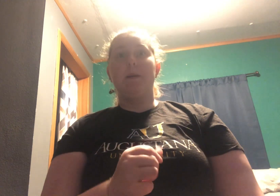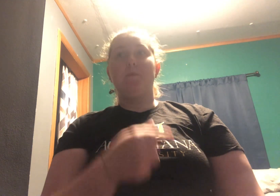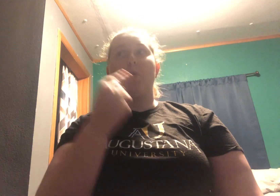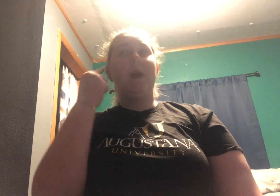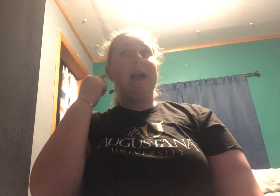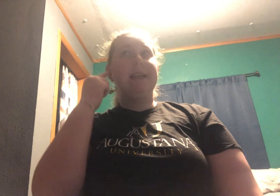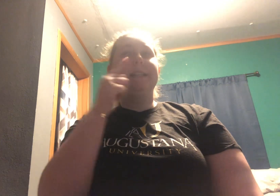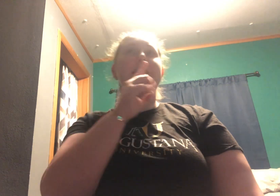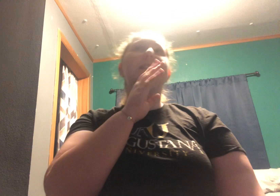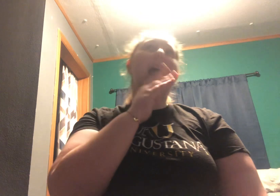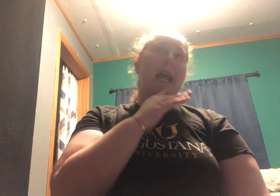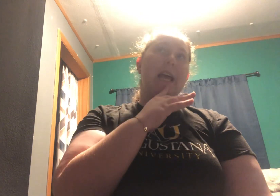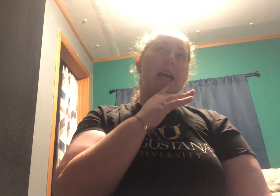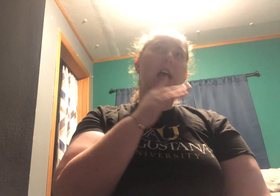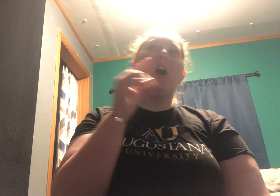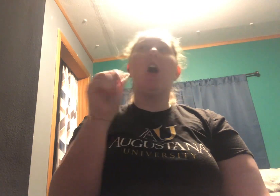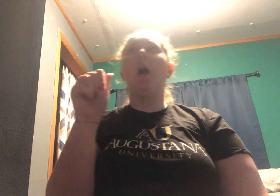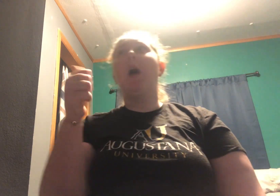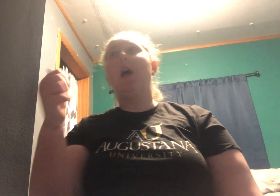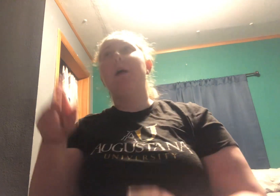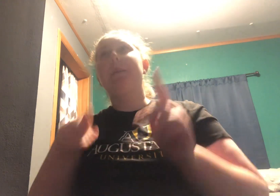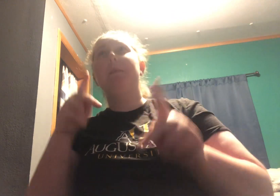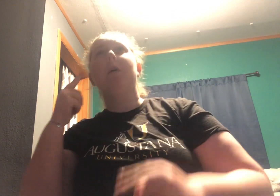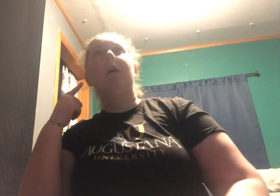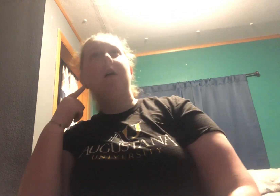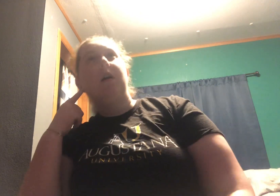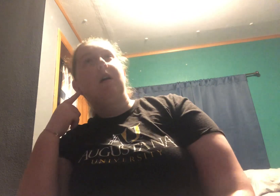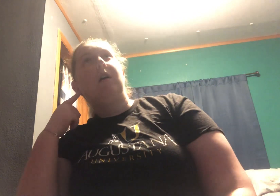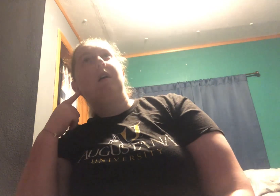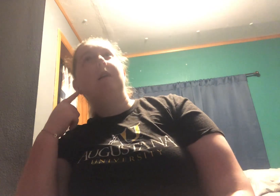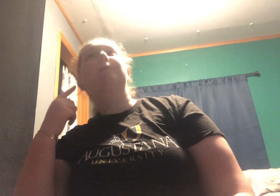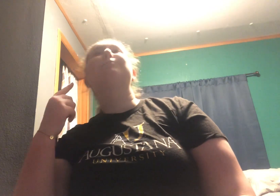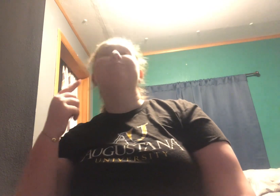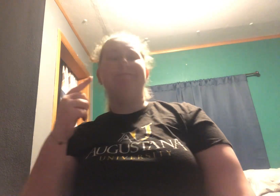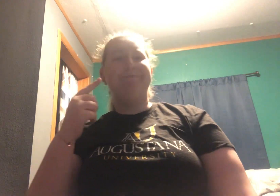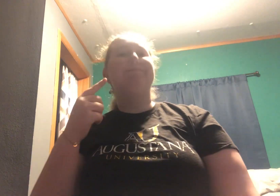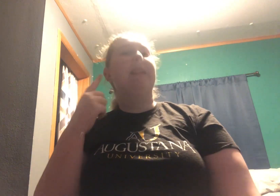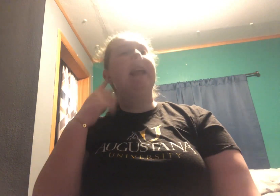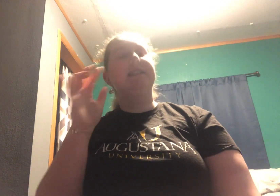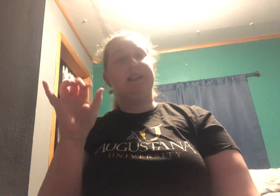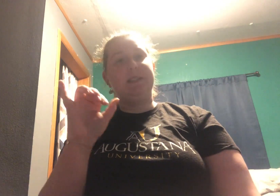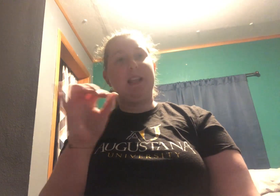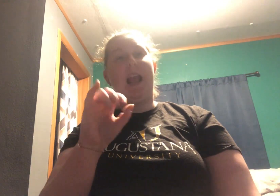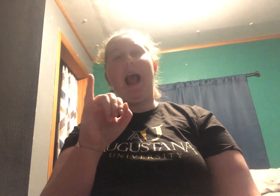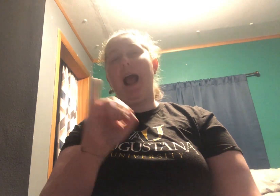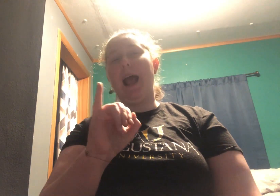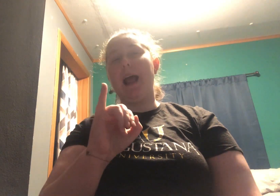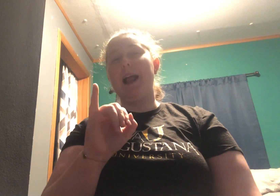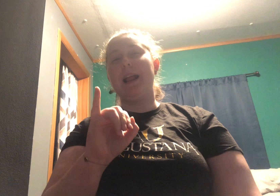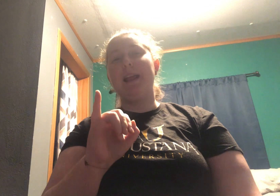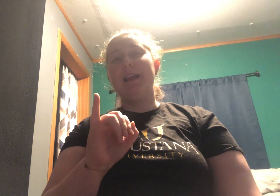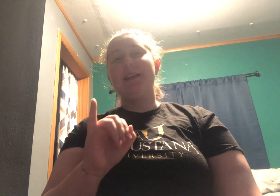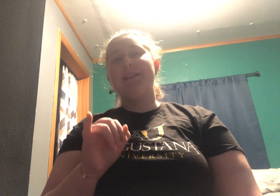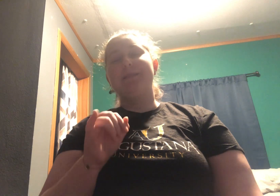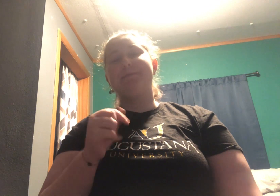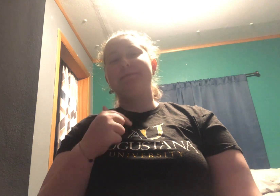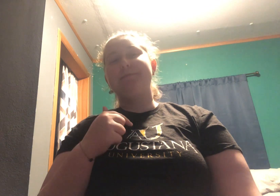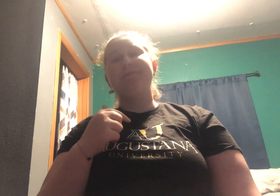hear other people say it, it sounds a lot more like an I. Minuscule, but it's a U. I would not, you know, I would not guess